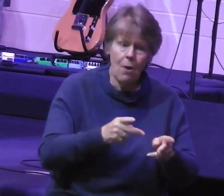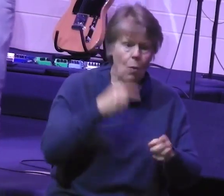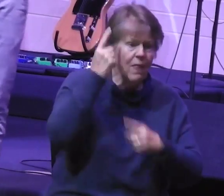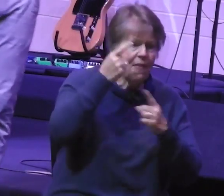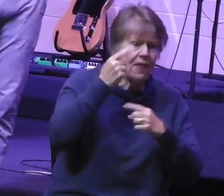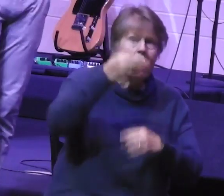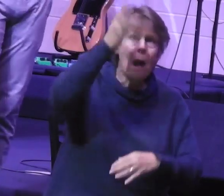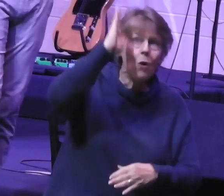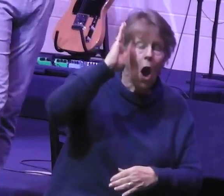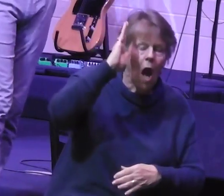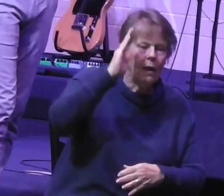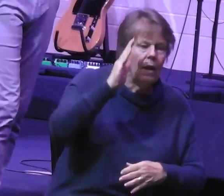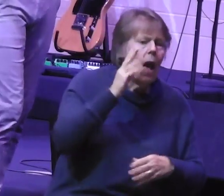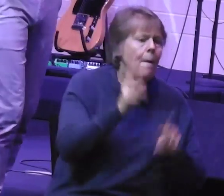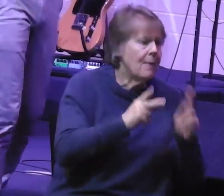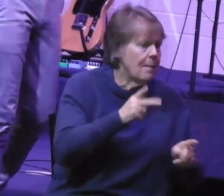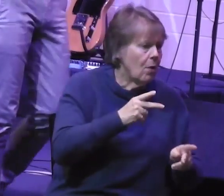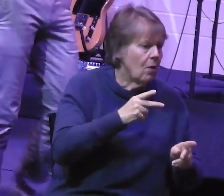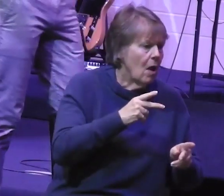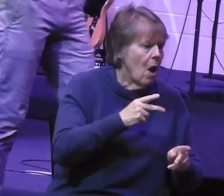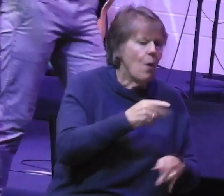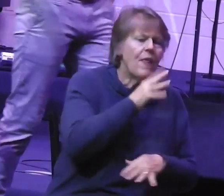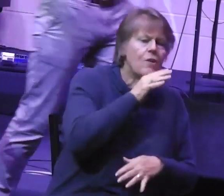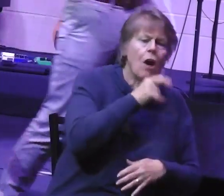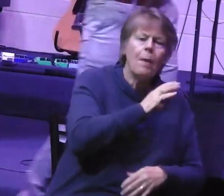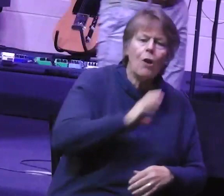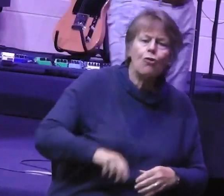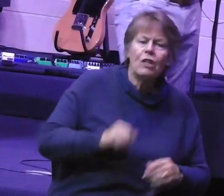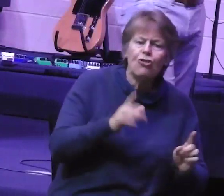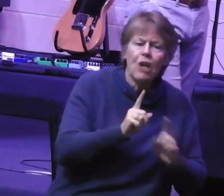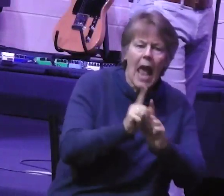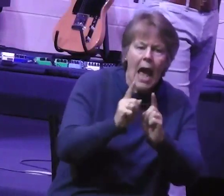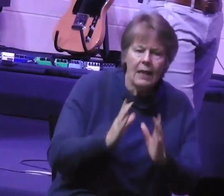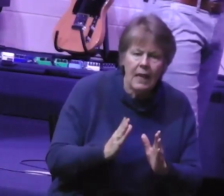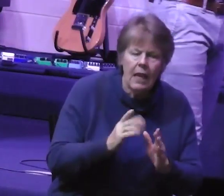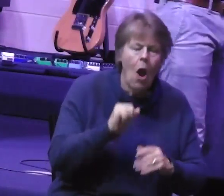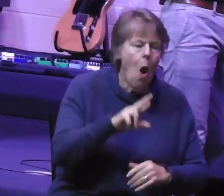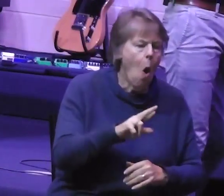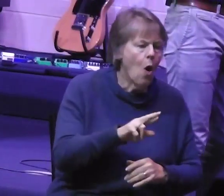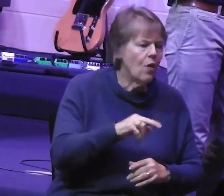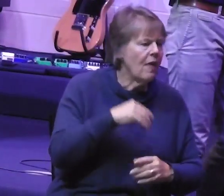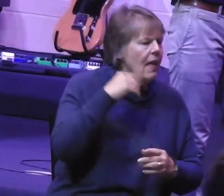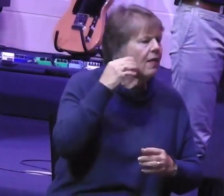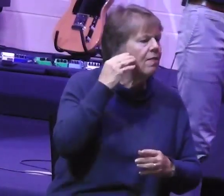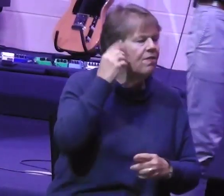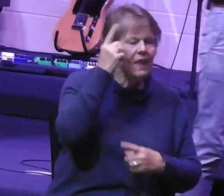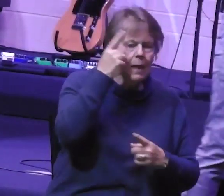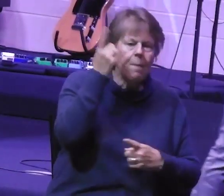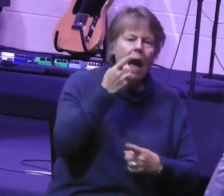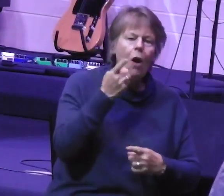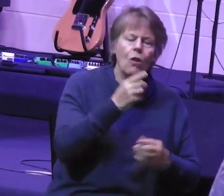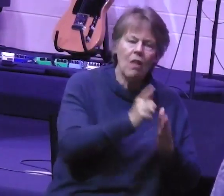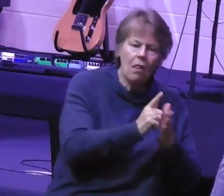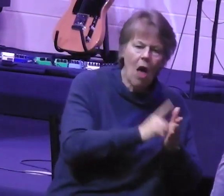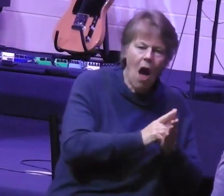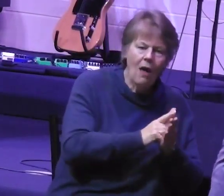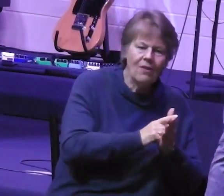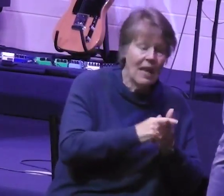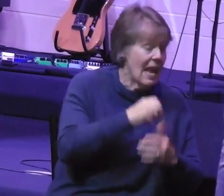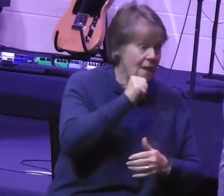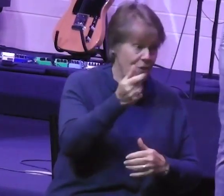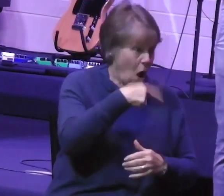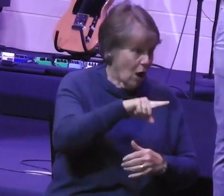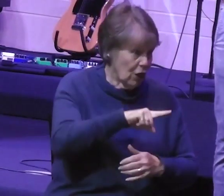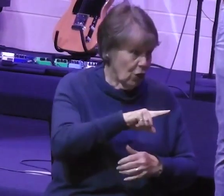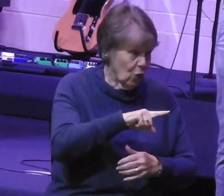about religion, when they talk about Christianity, a lot of us carry around in our minds, and if not you, I'm certain you know somebody in your